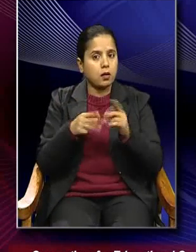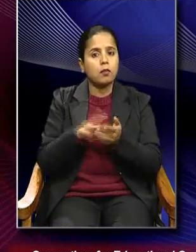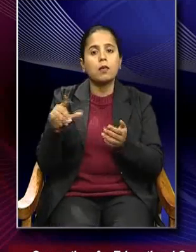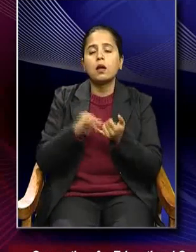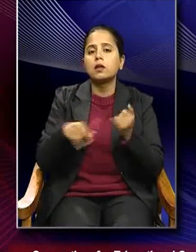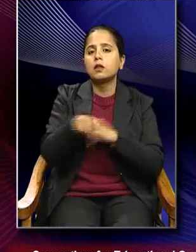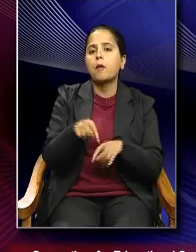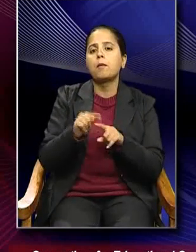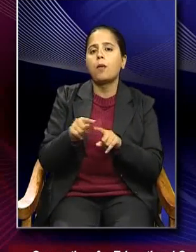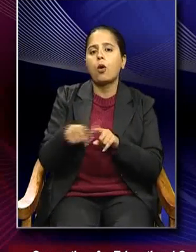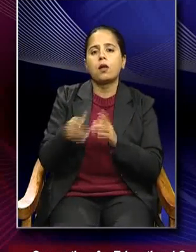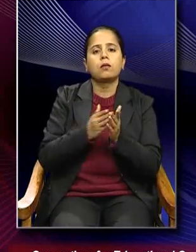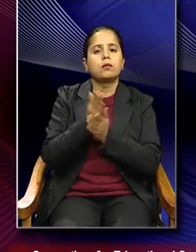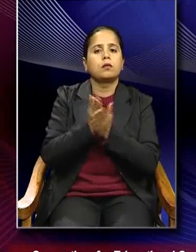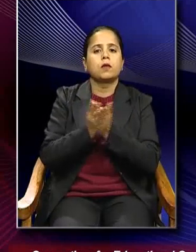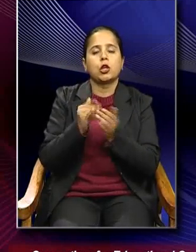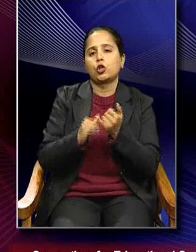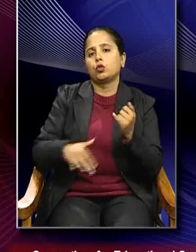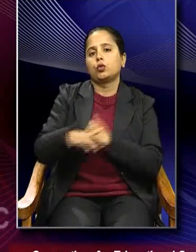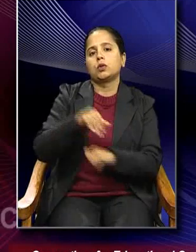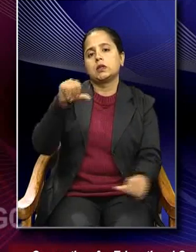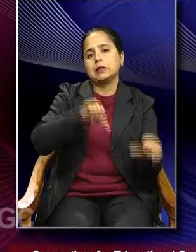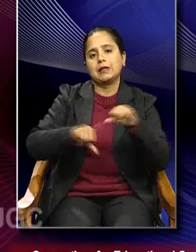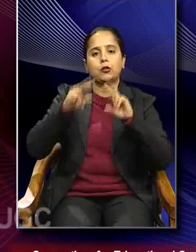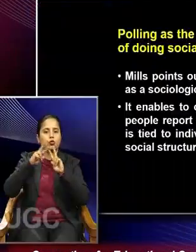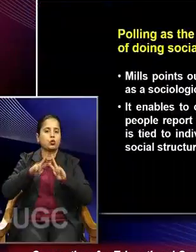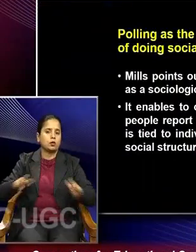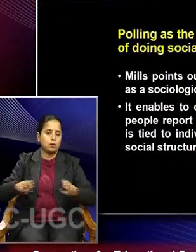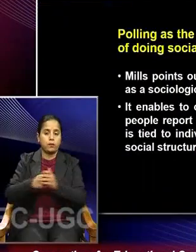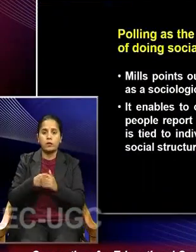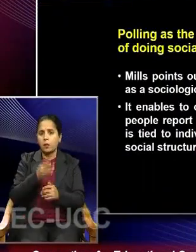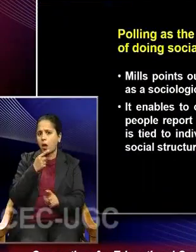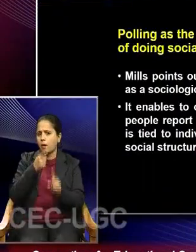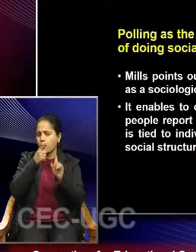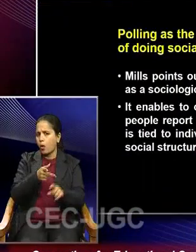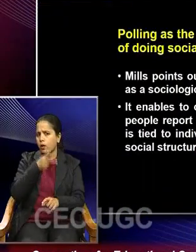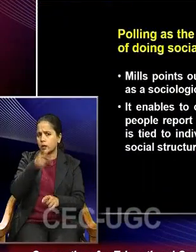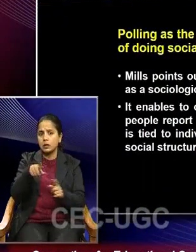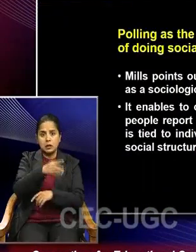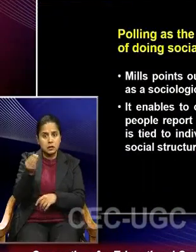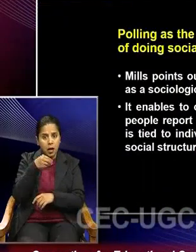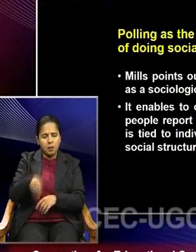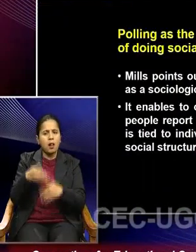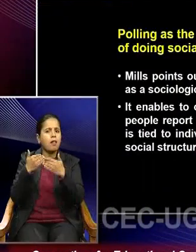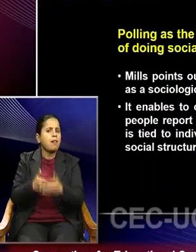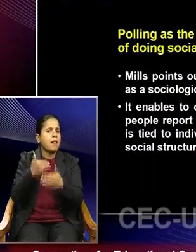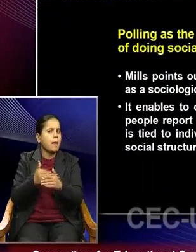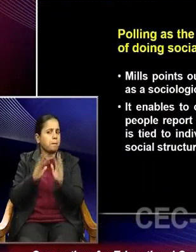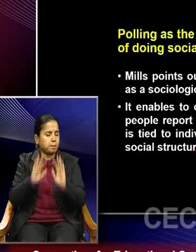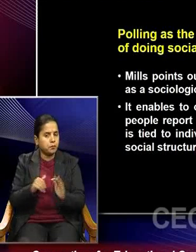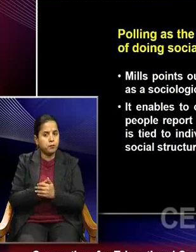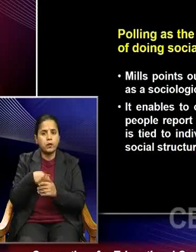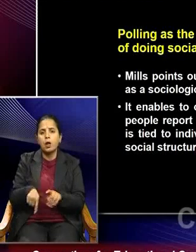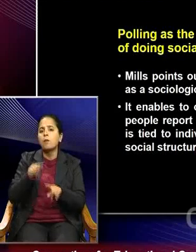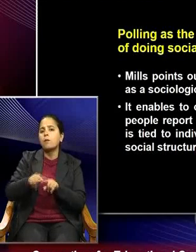as a method of doing social science research. He pointed at some of the limitation of